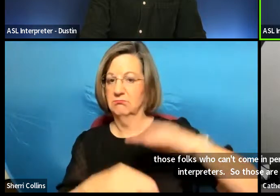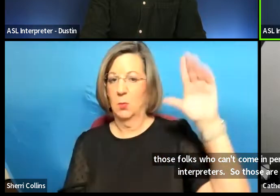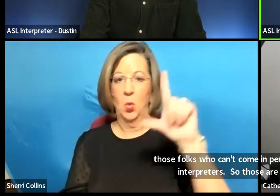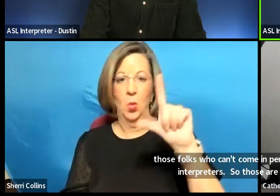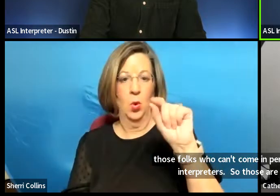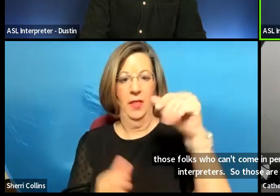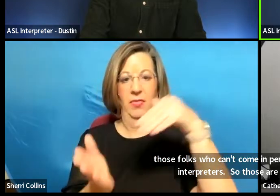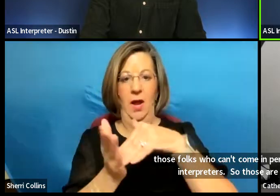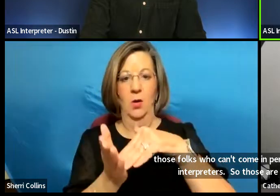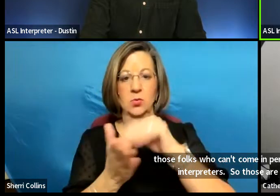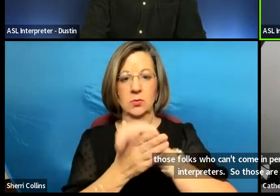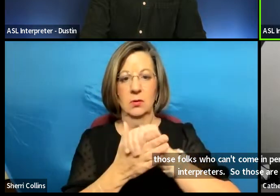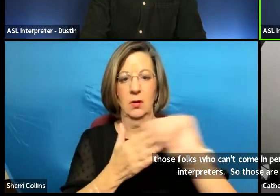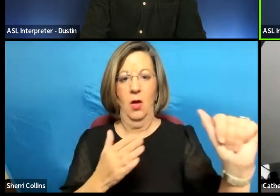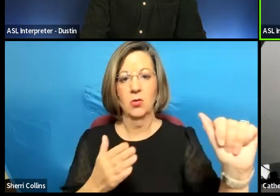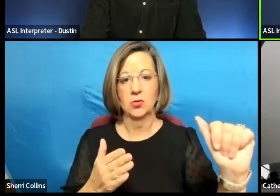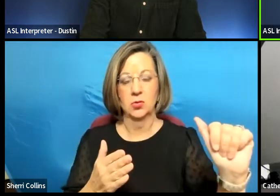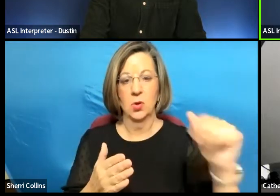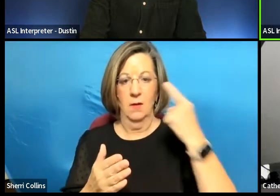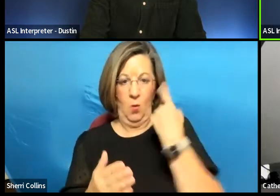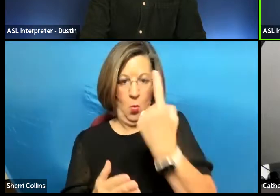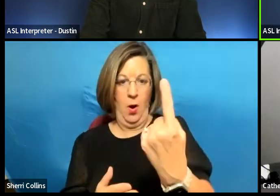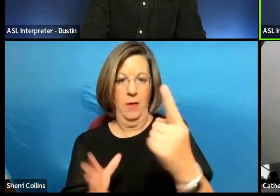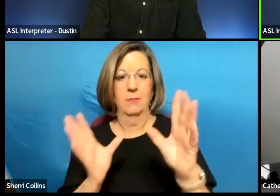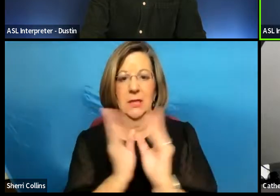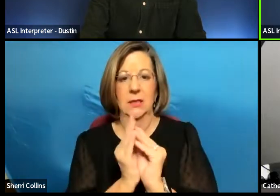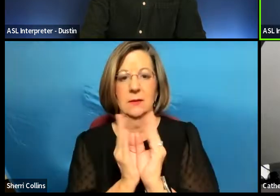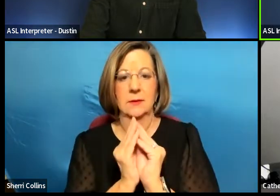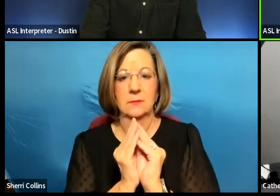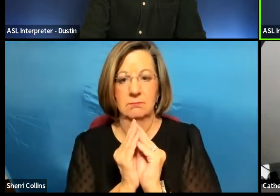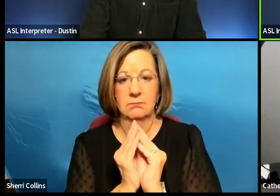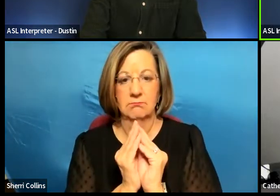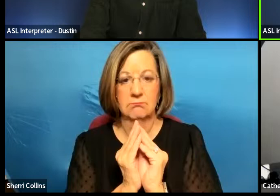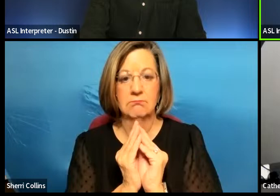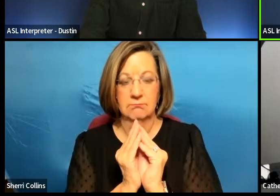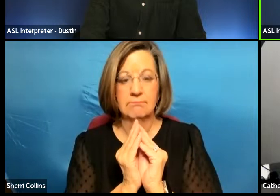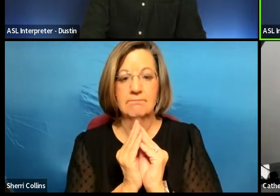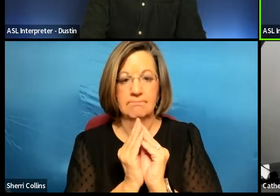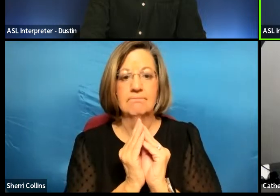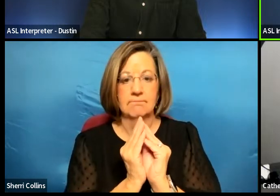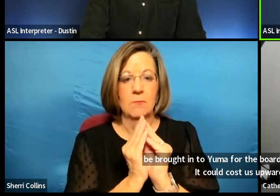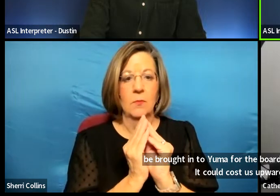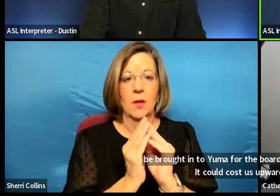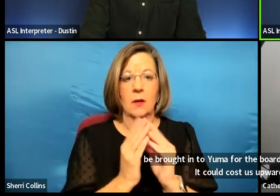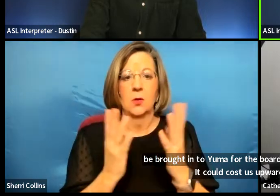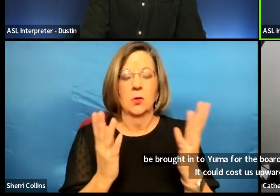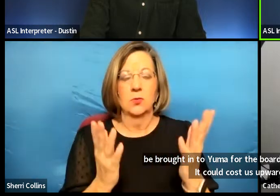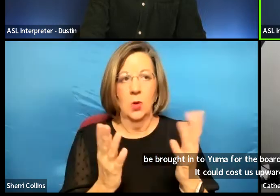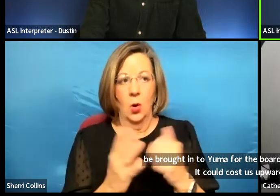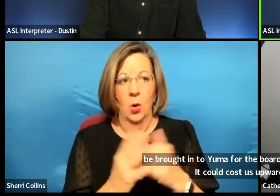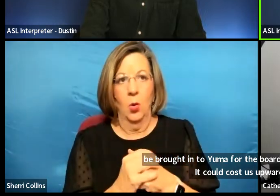It could cost us upwards of $20,000 for one meeting.